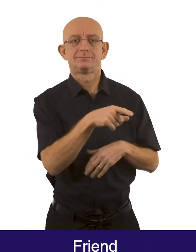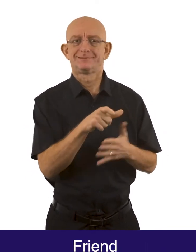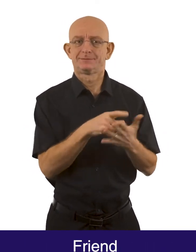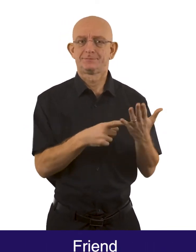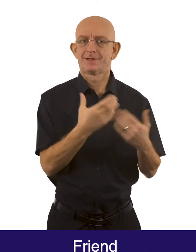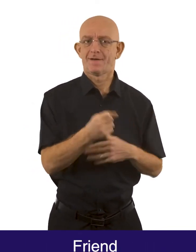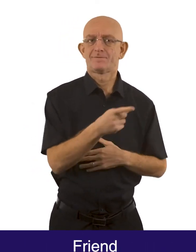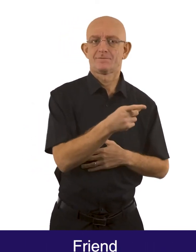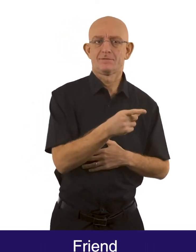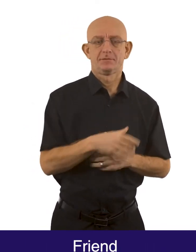Friend.